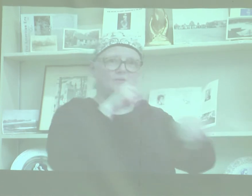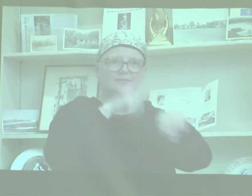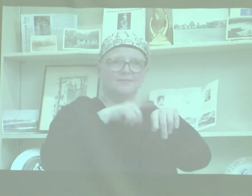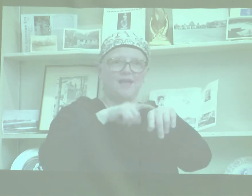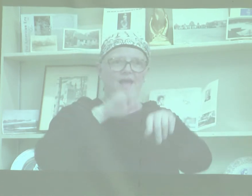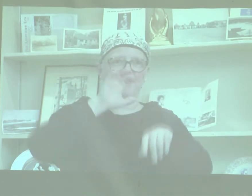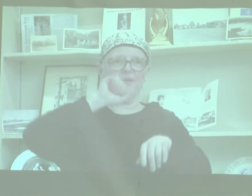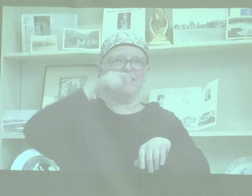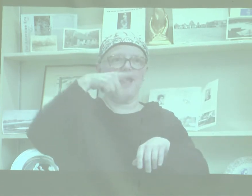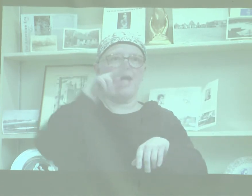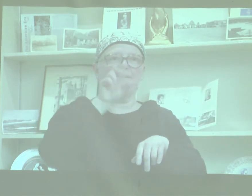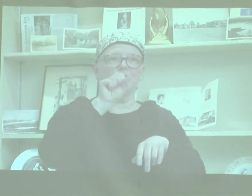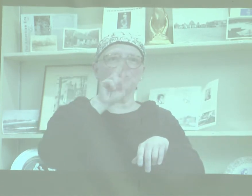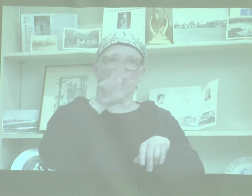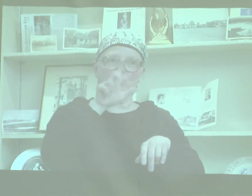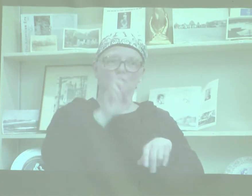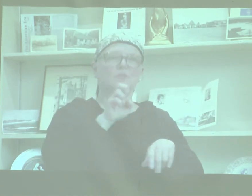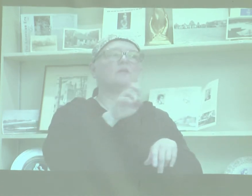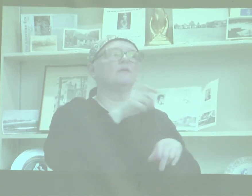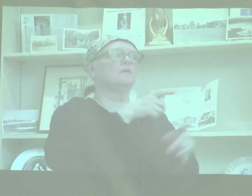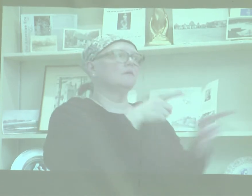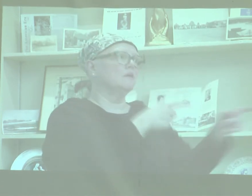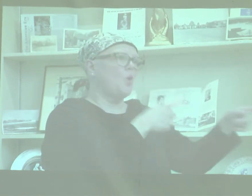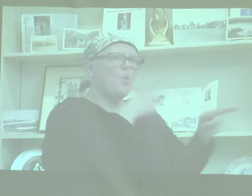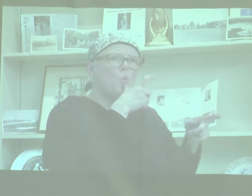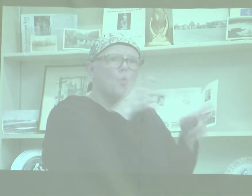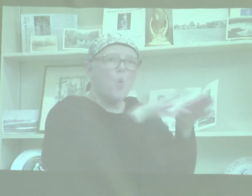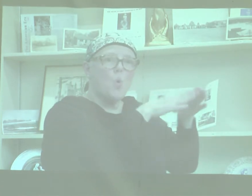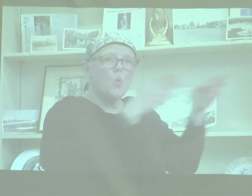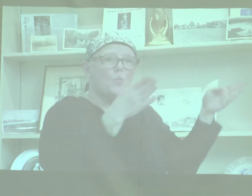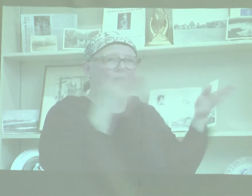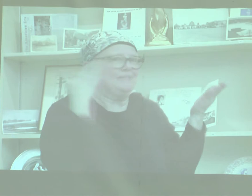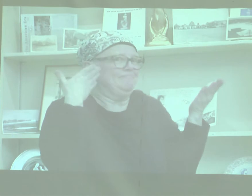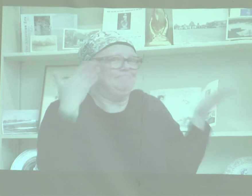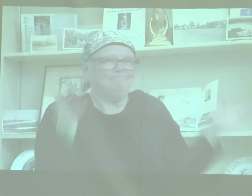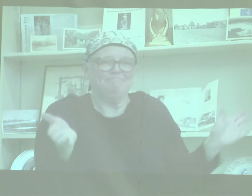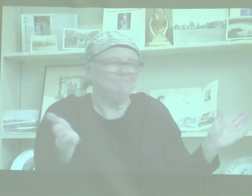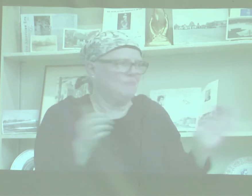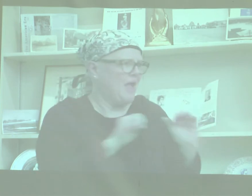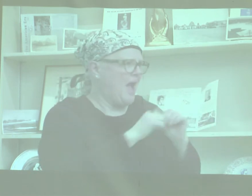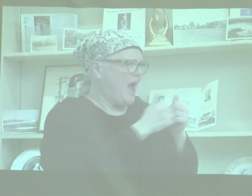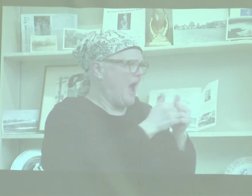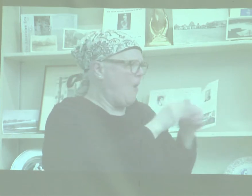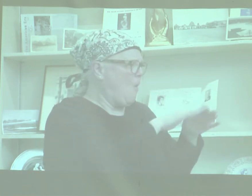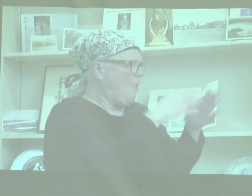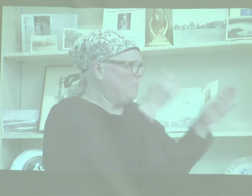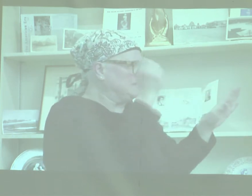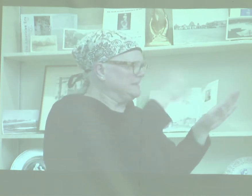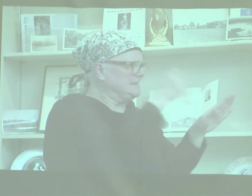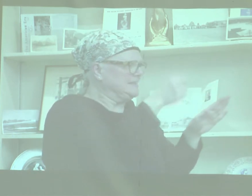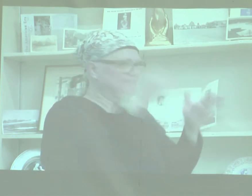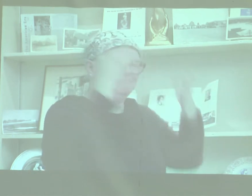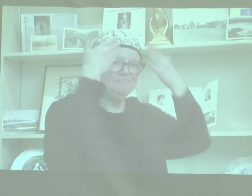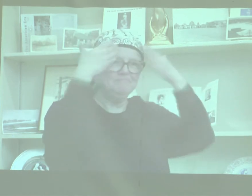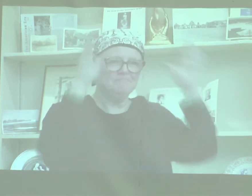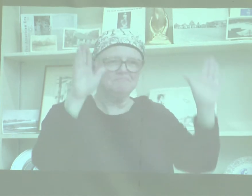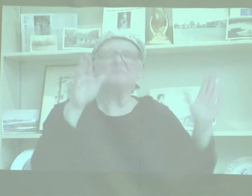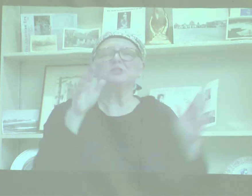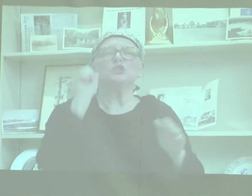And we will open the time capsule. Who will open it? I have no idea. How they're going to open